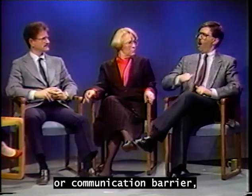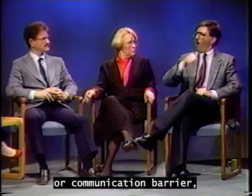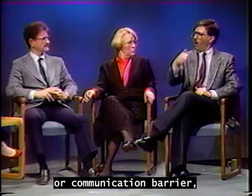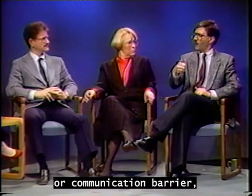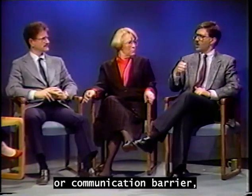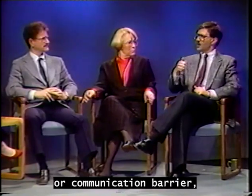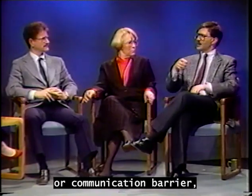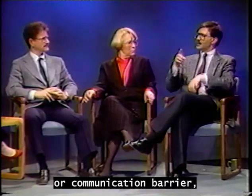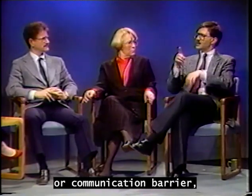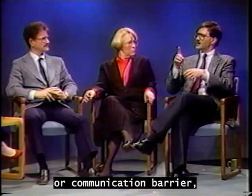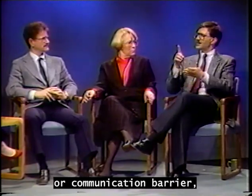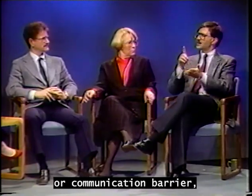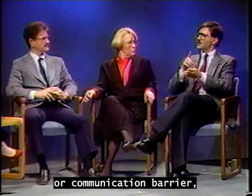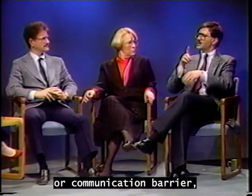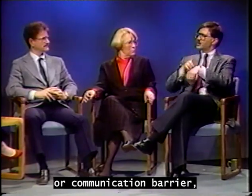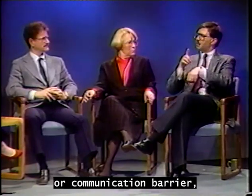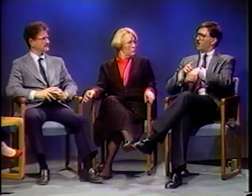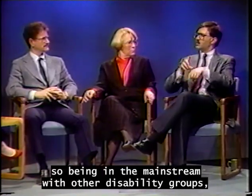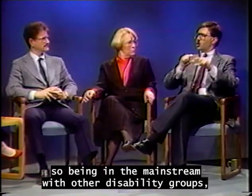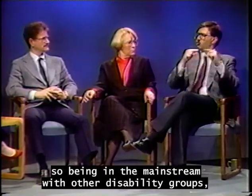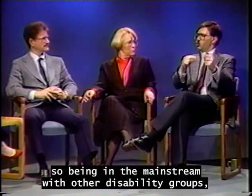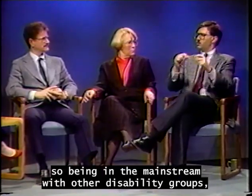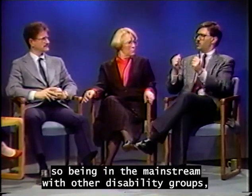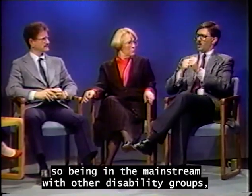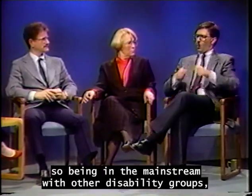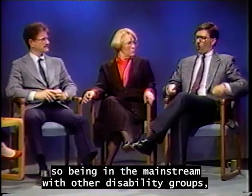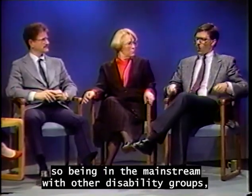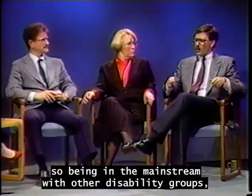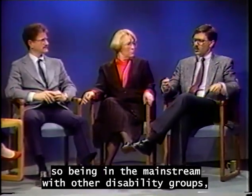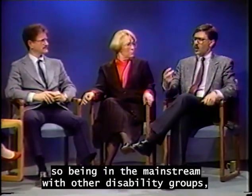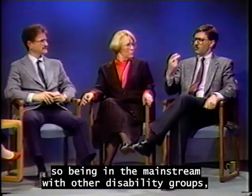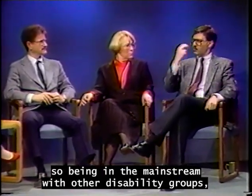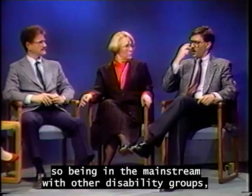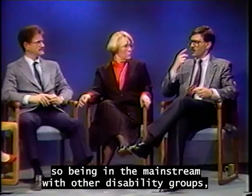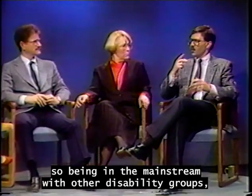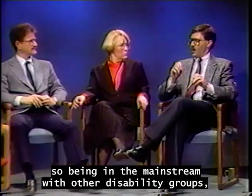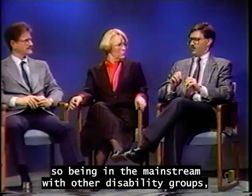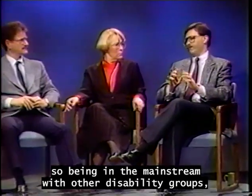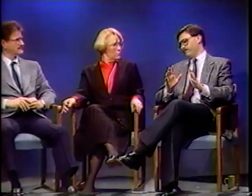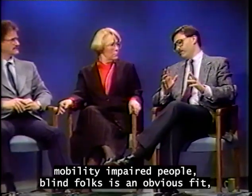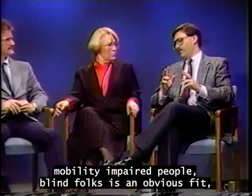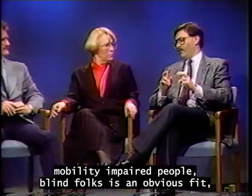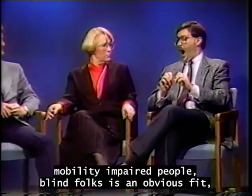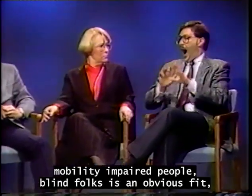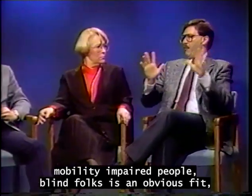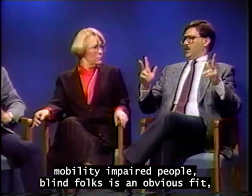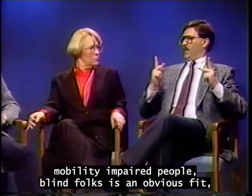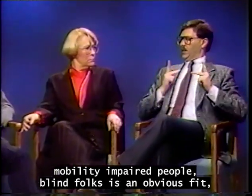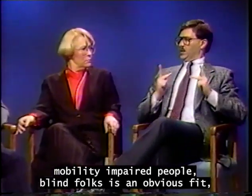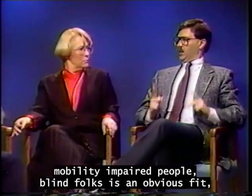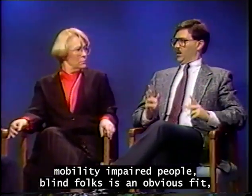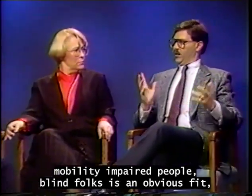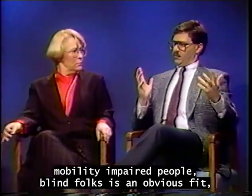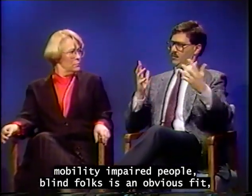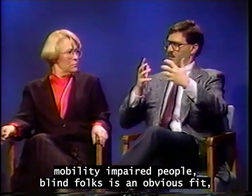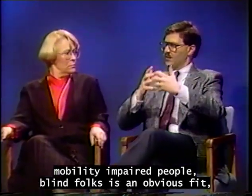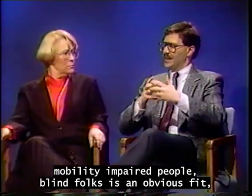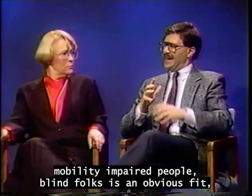or communication barrier. So being in the mainstream with other disability groups, mobility impaired people, blind